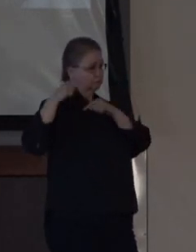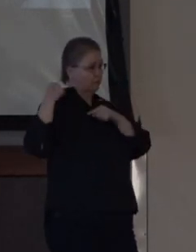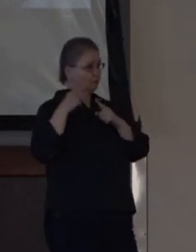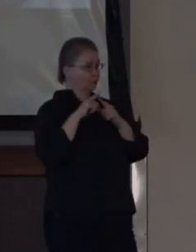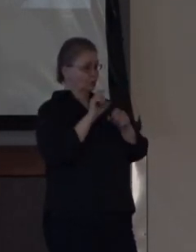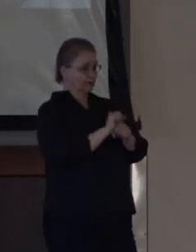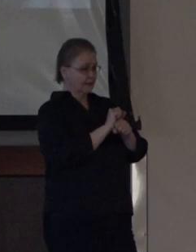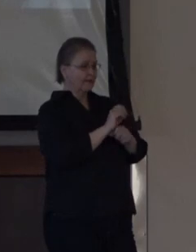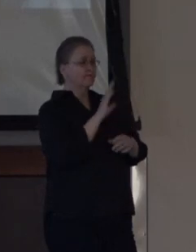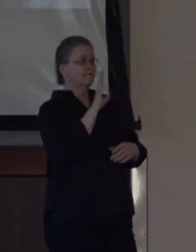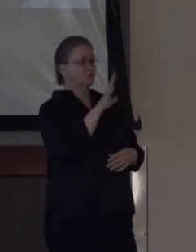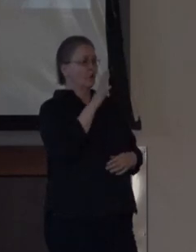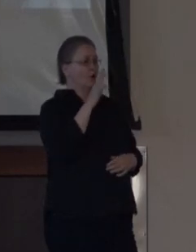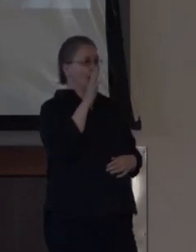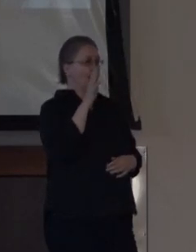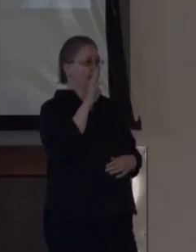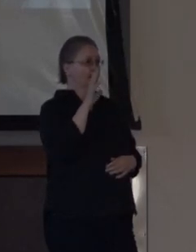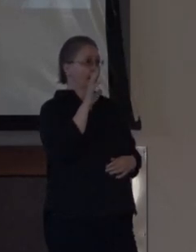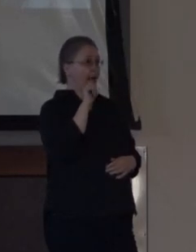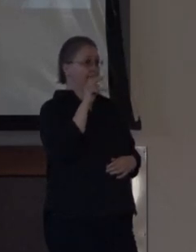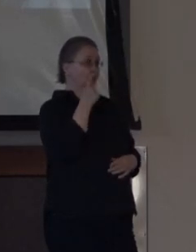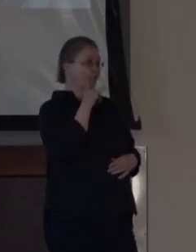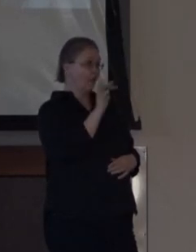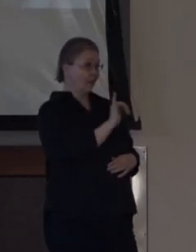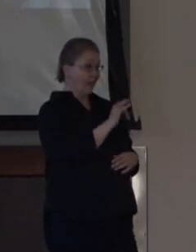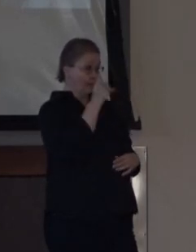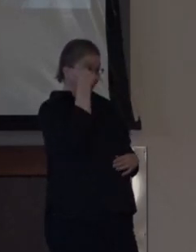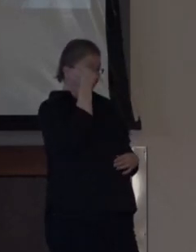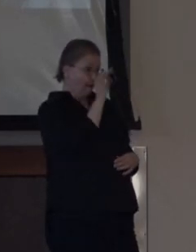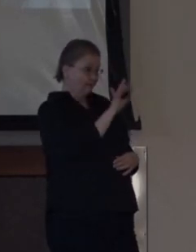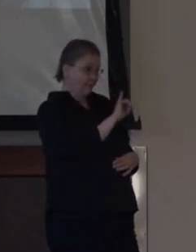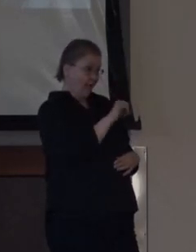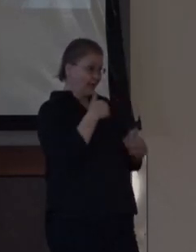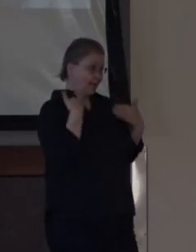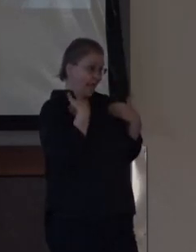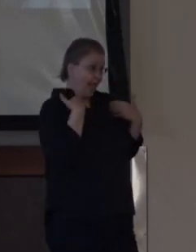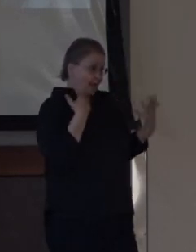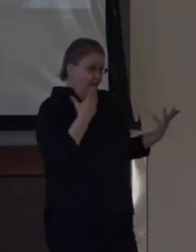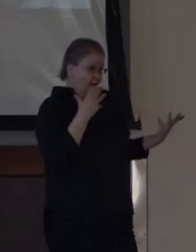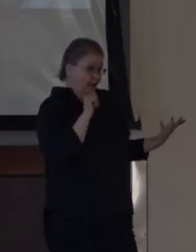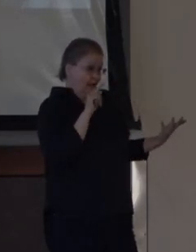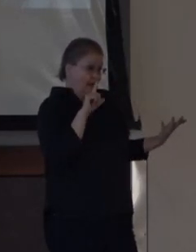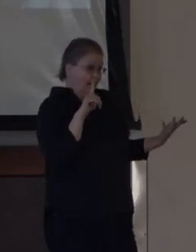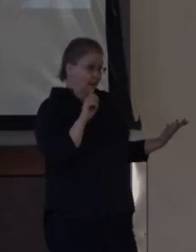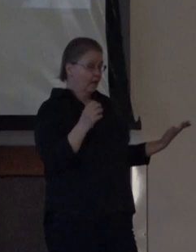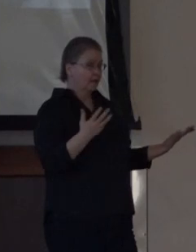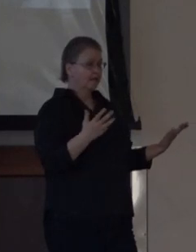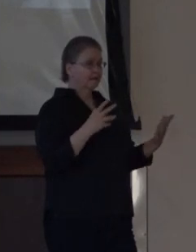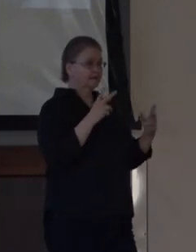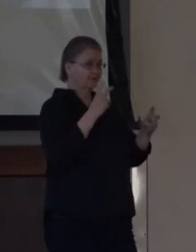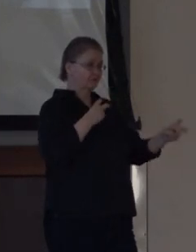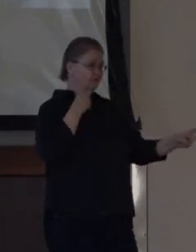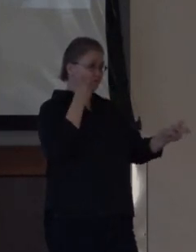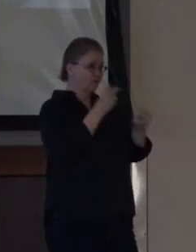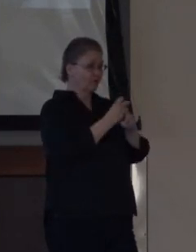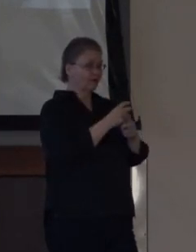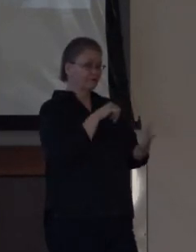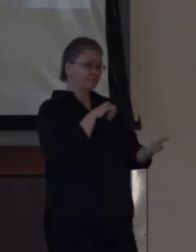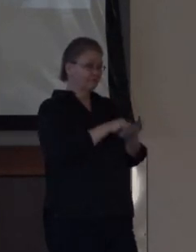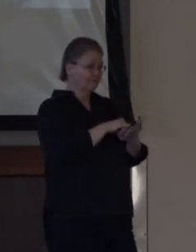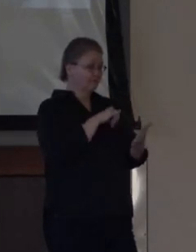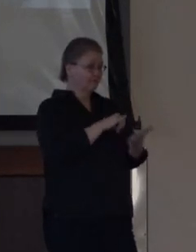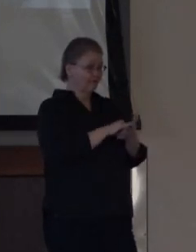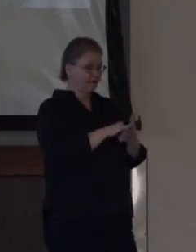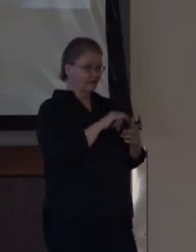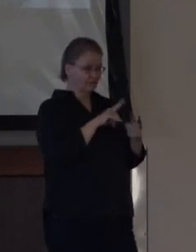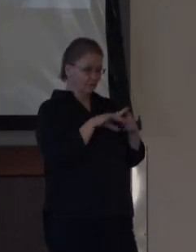your ancestors were treated like cows, chickens, cattle, and it is very, very difficult, if not impossible,